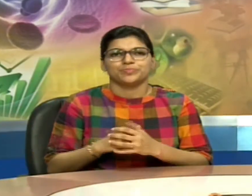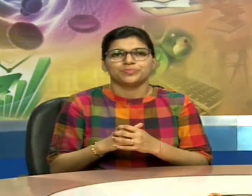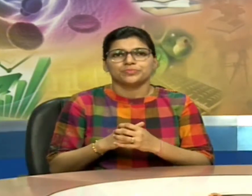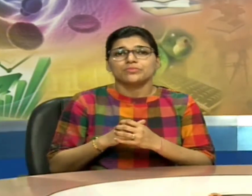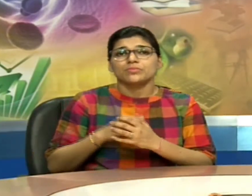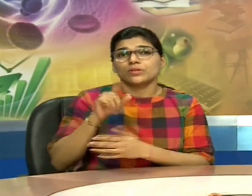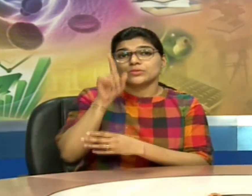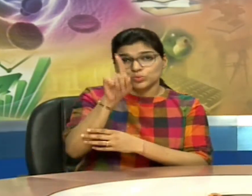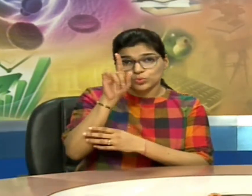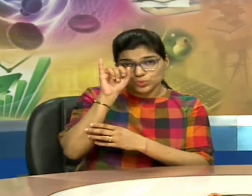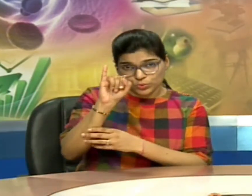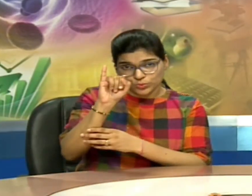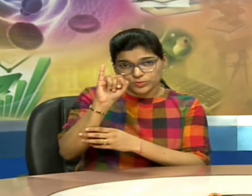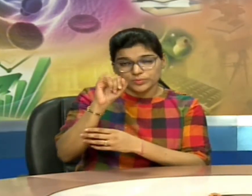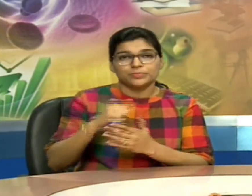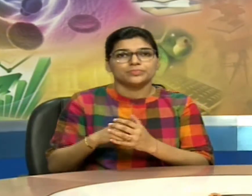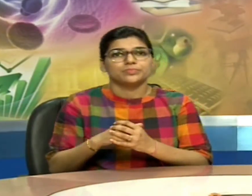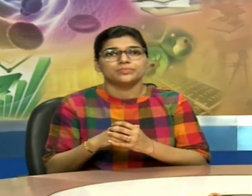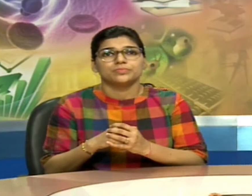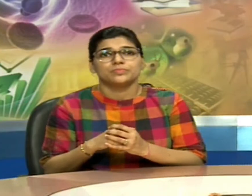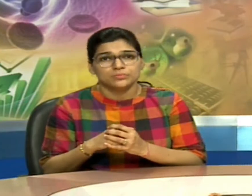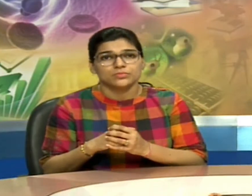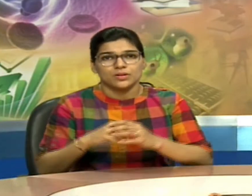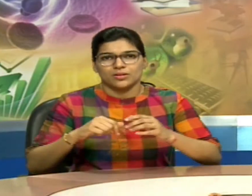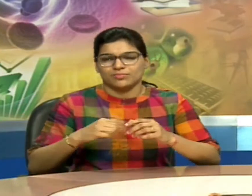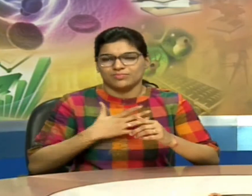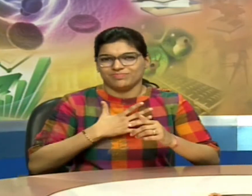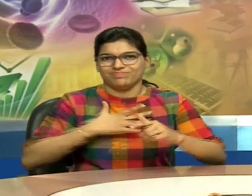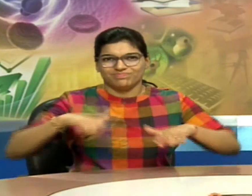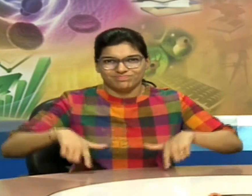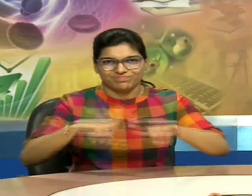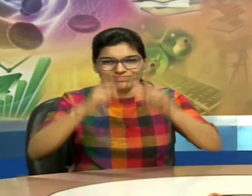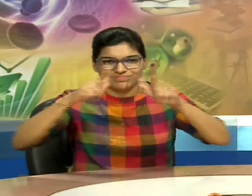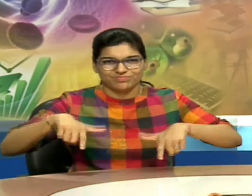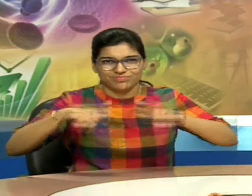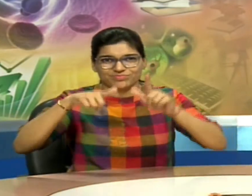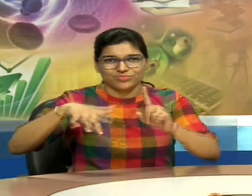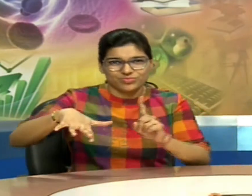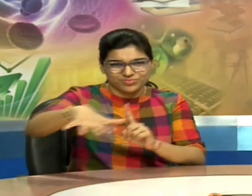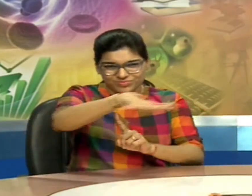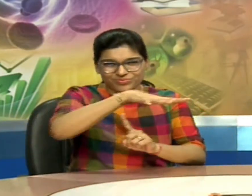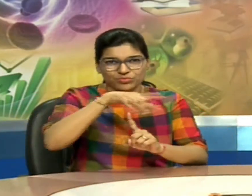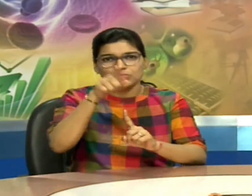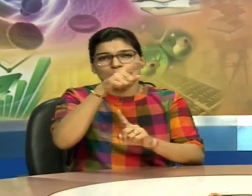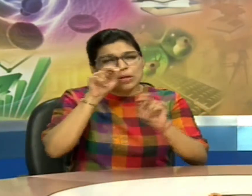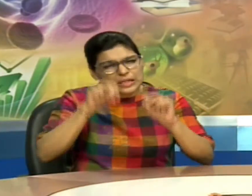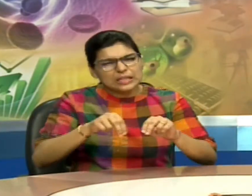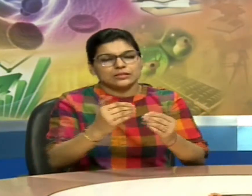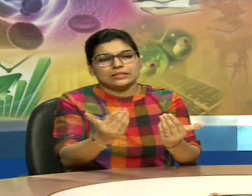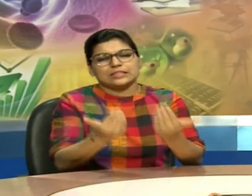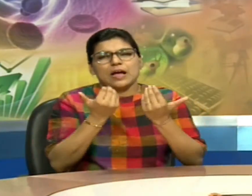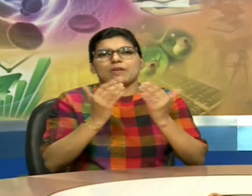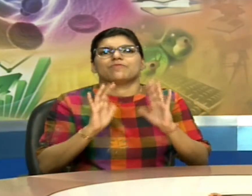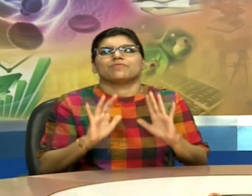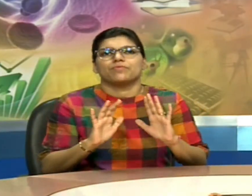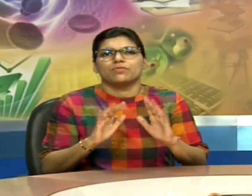to crackers. Point number 16 says that we should save our